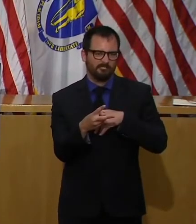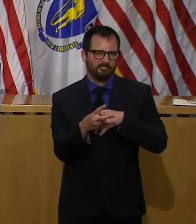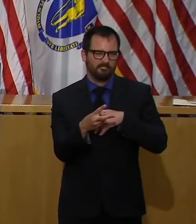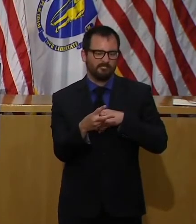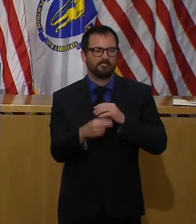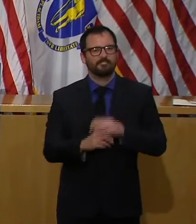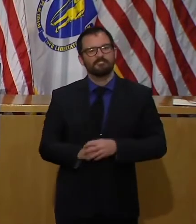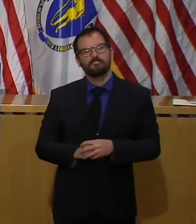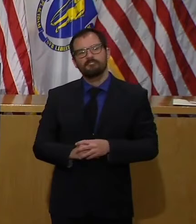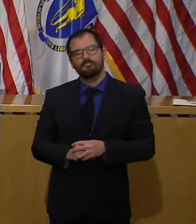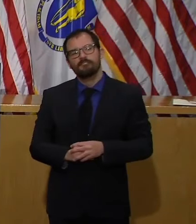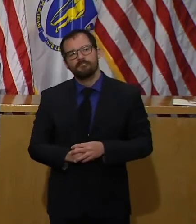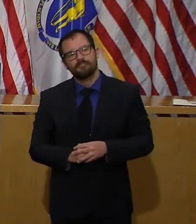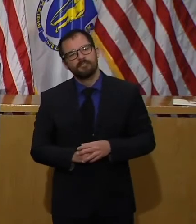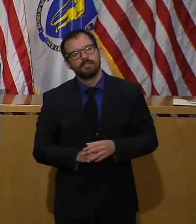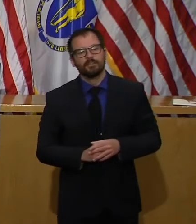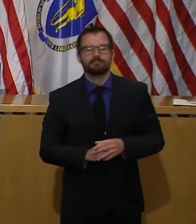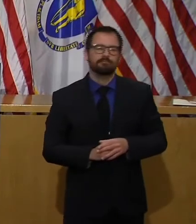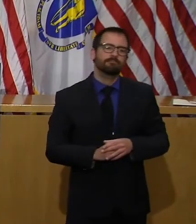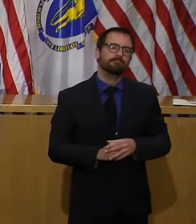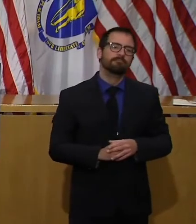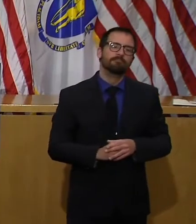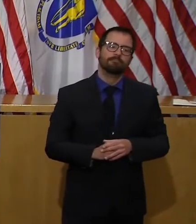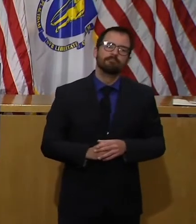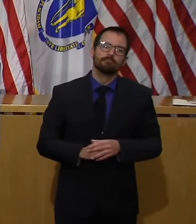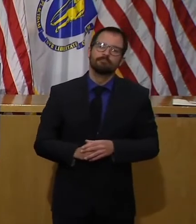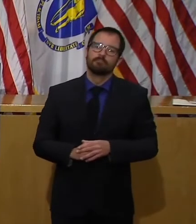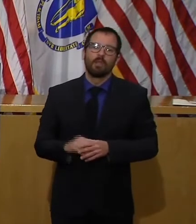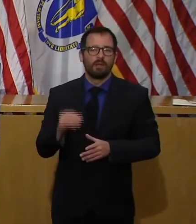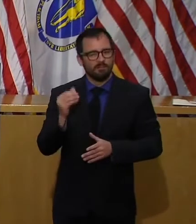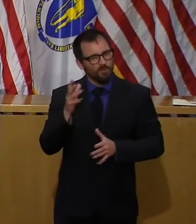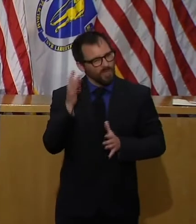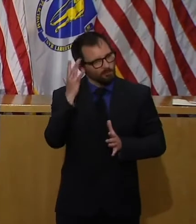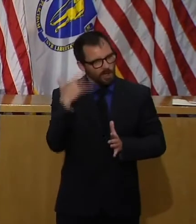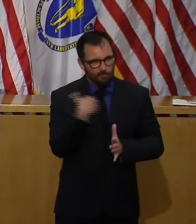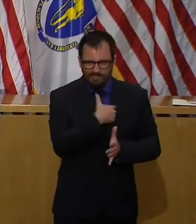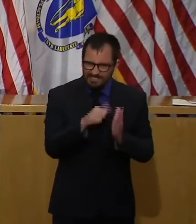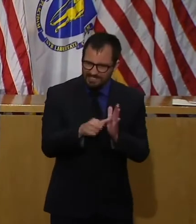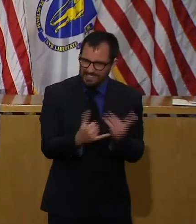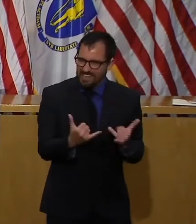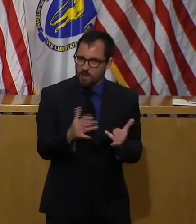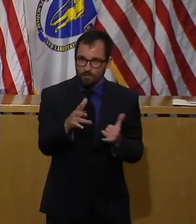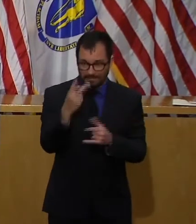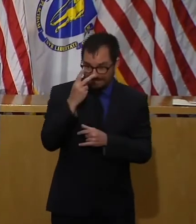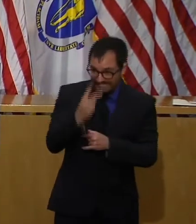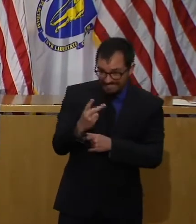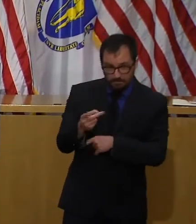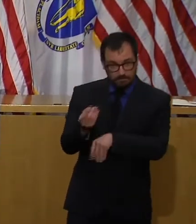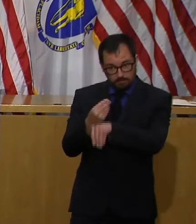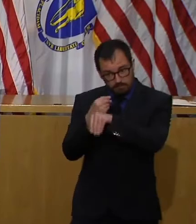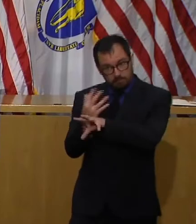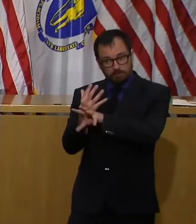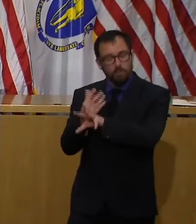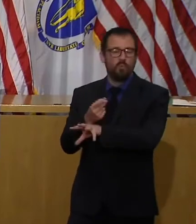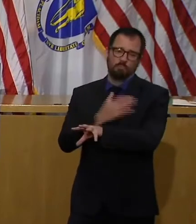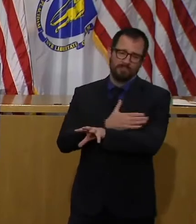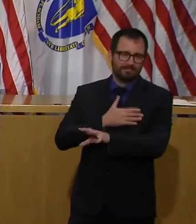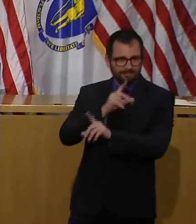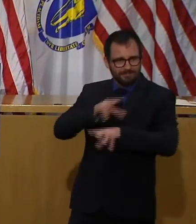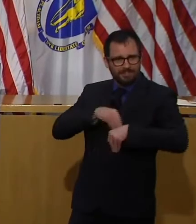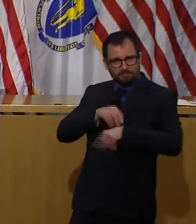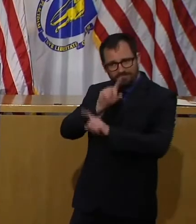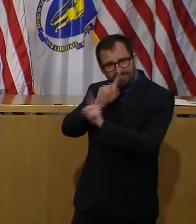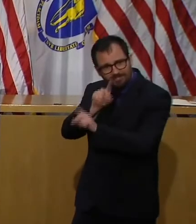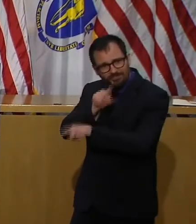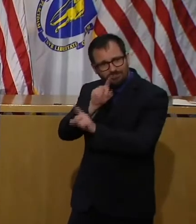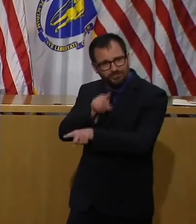or 857 to pick up the call. And we understand that there are some communities that may be a